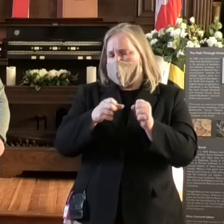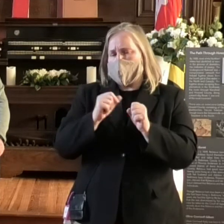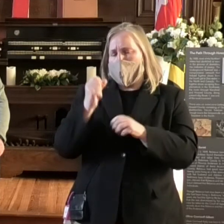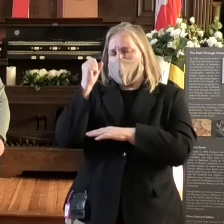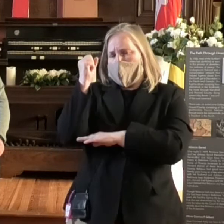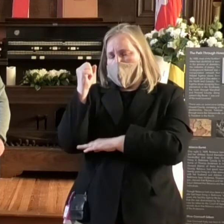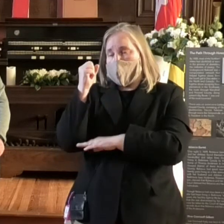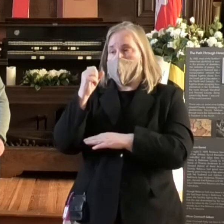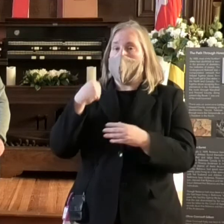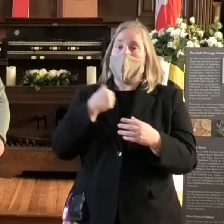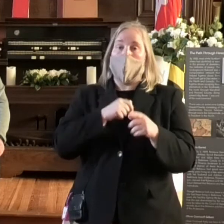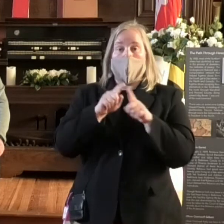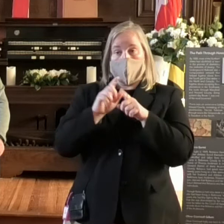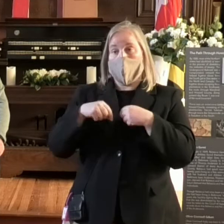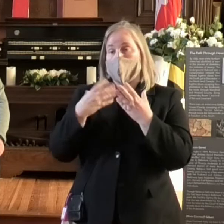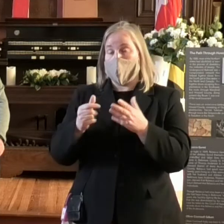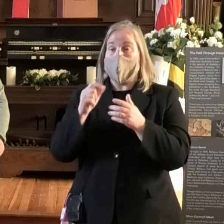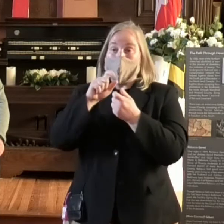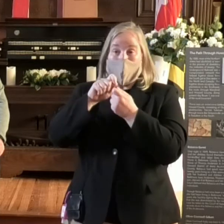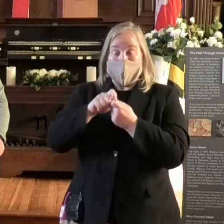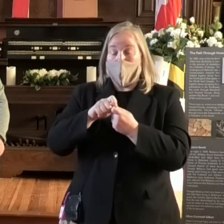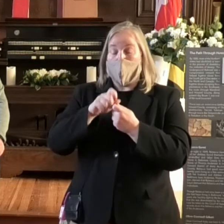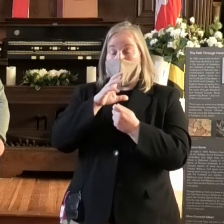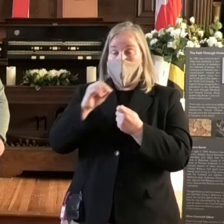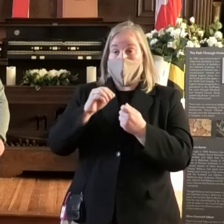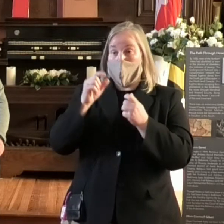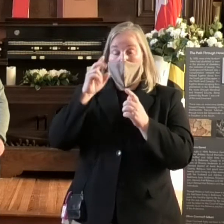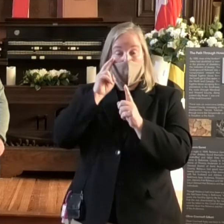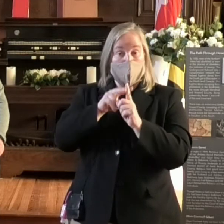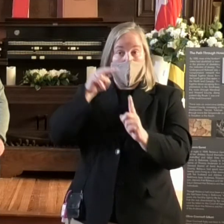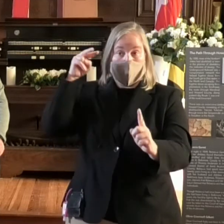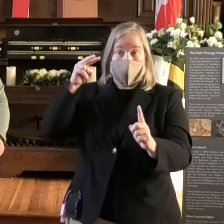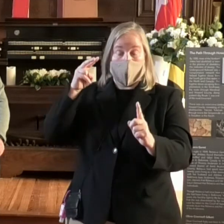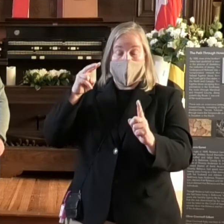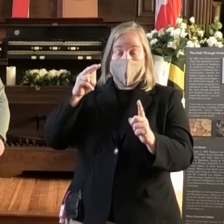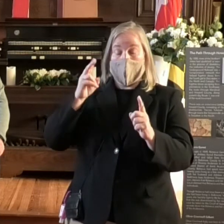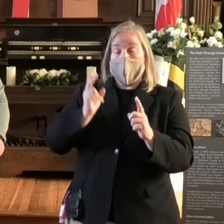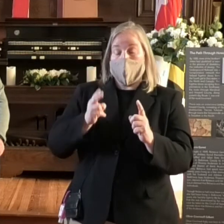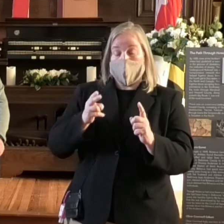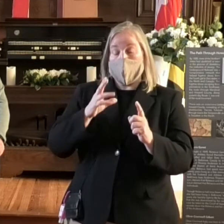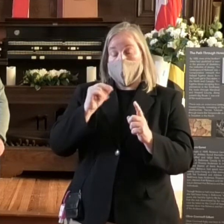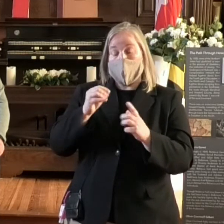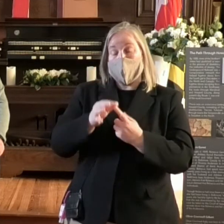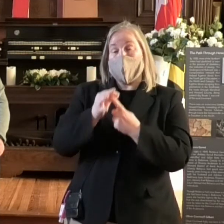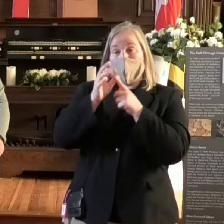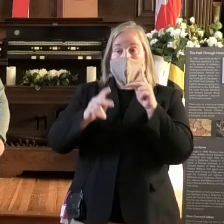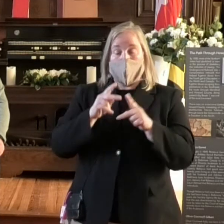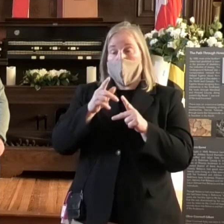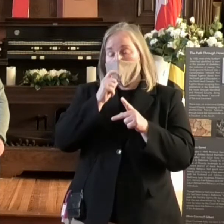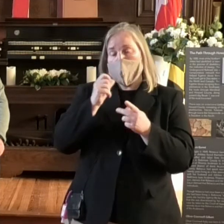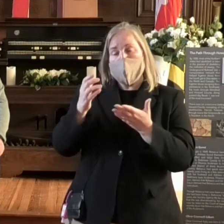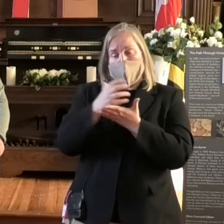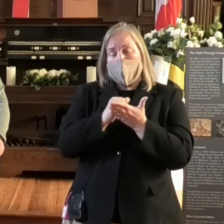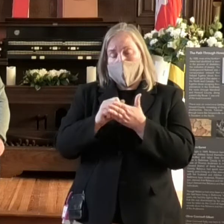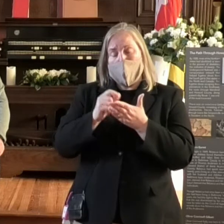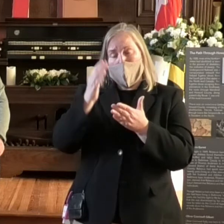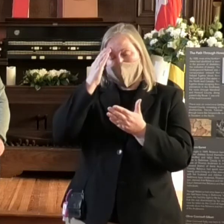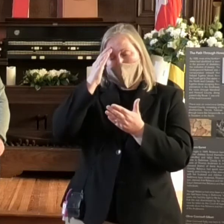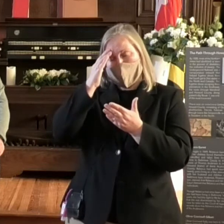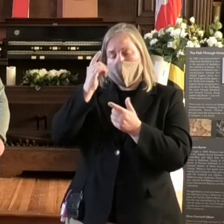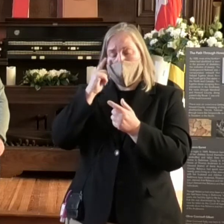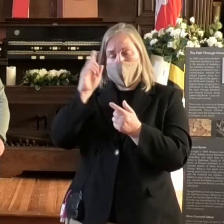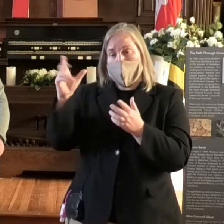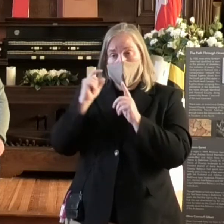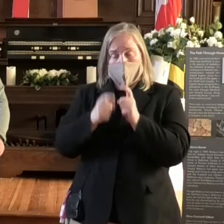detailed and objective histories of significant figures in our county's history who deserve to be acknowledged for their contributions, while